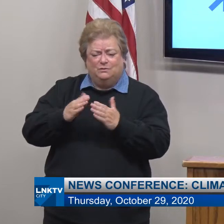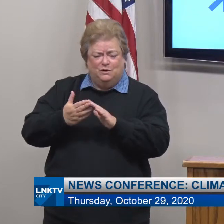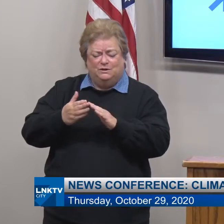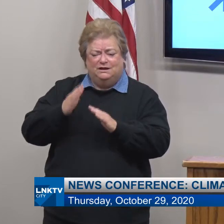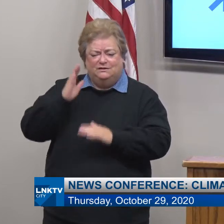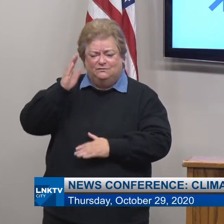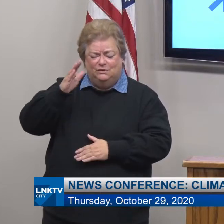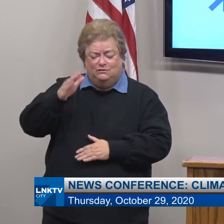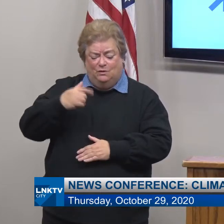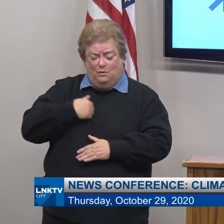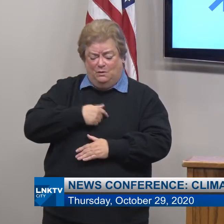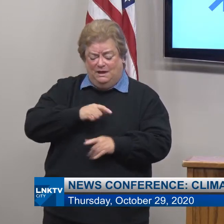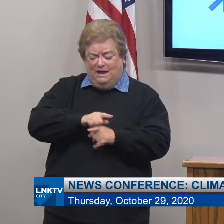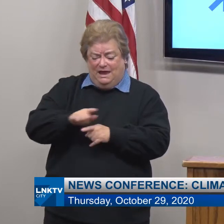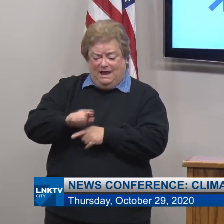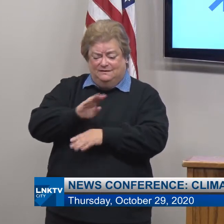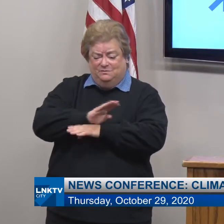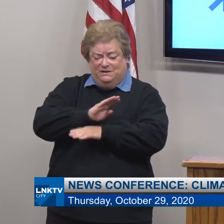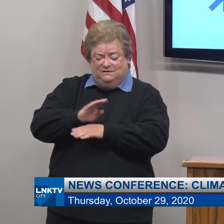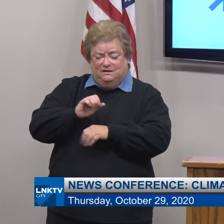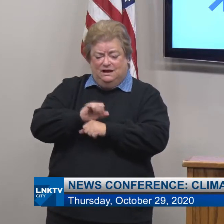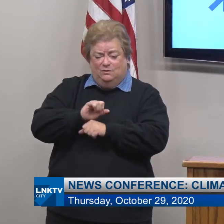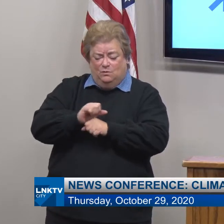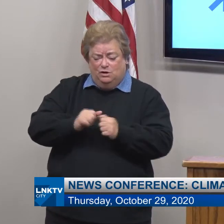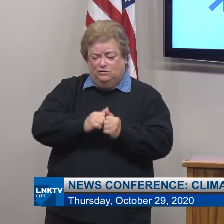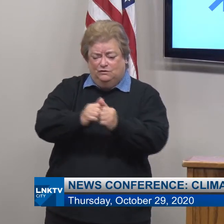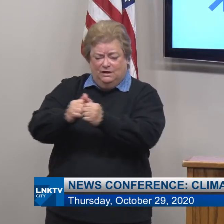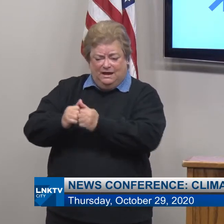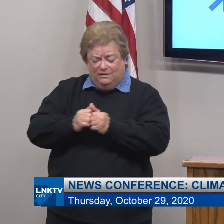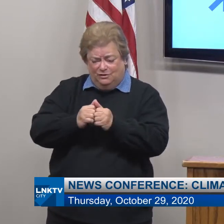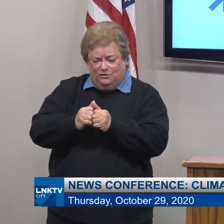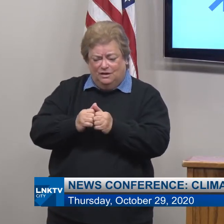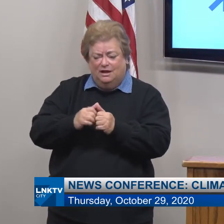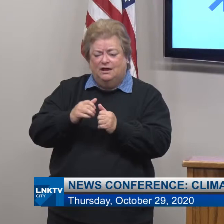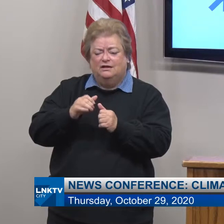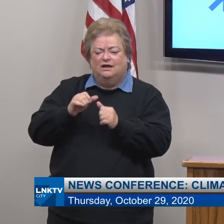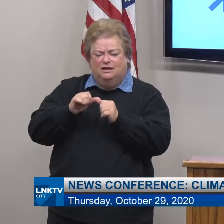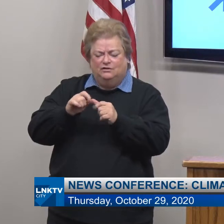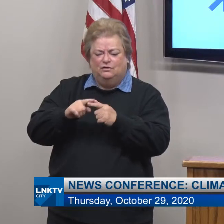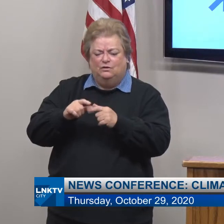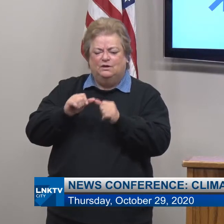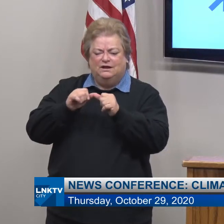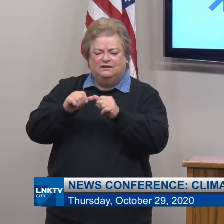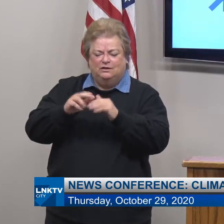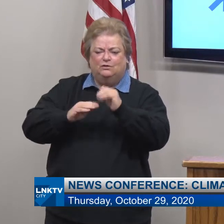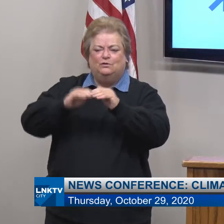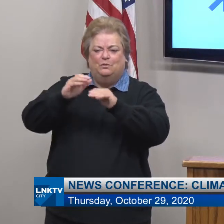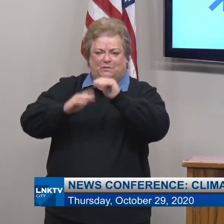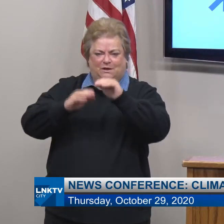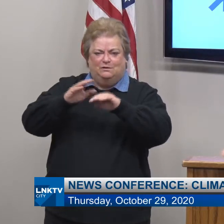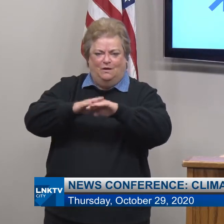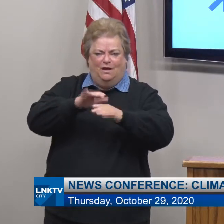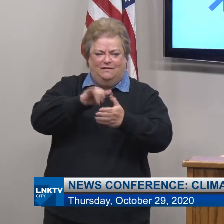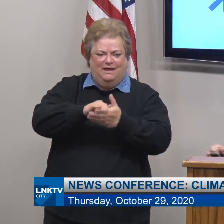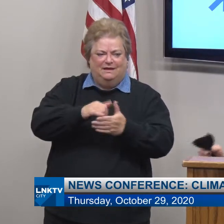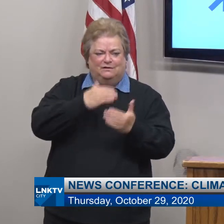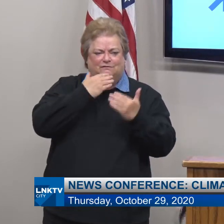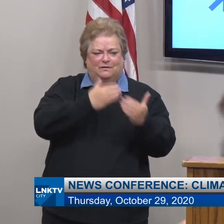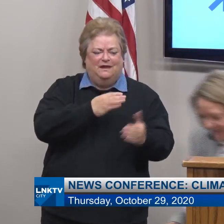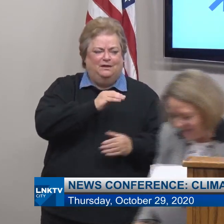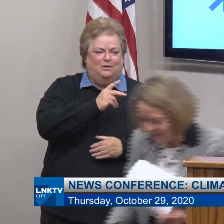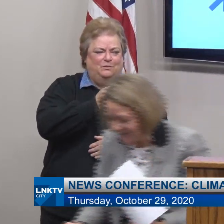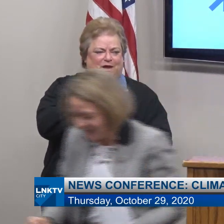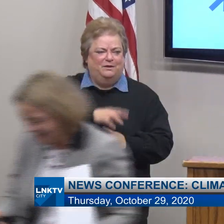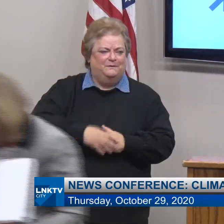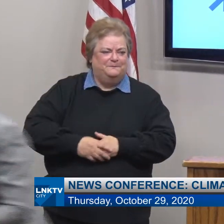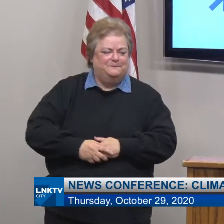we as businesses can work together on this and continue to build on this. Thank you, Mayor.